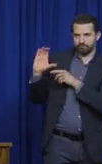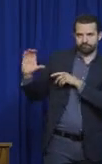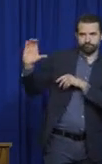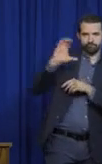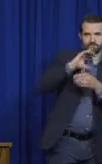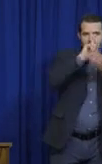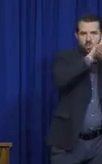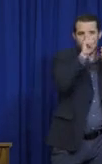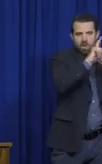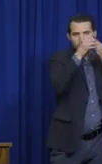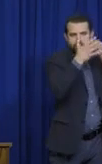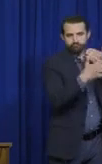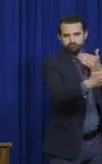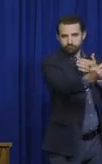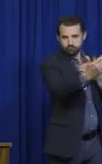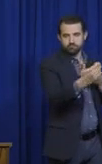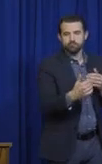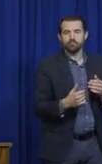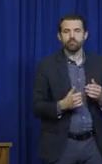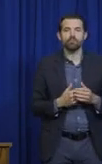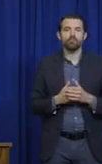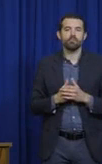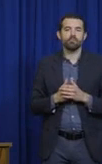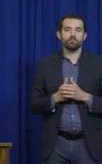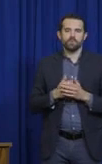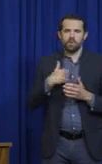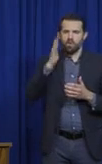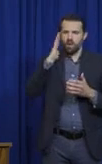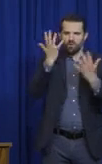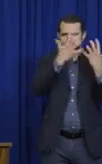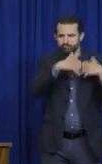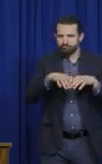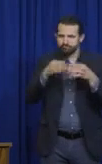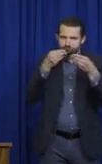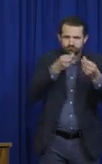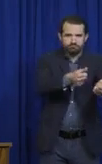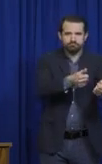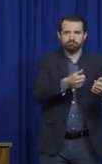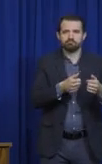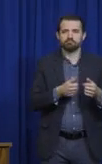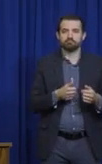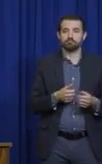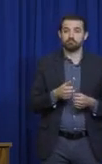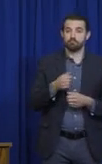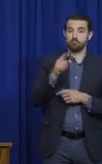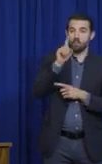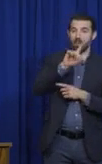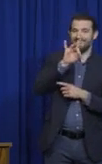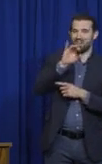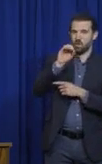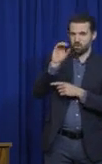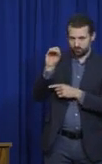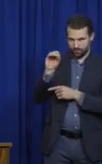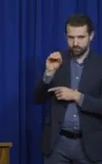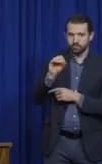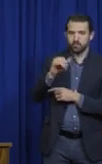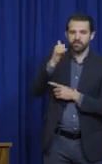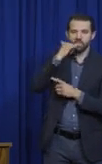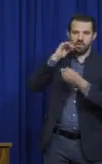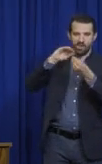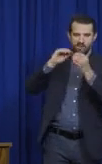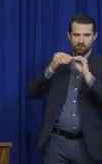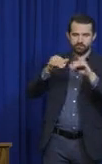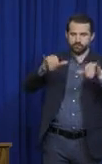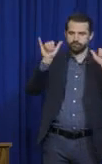new benefits. The 1-800 unemployment phone number will still be available during normal